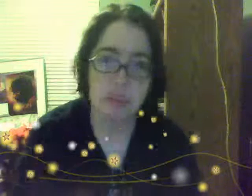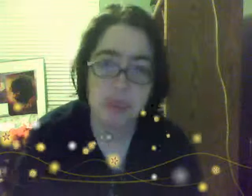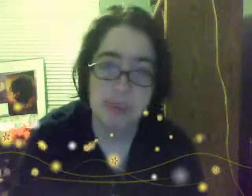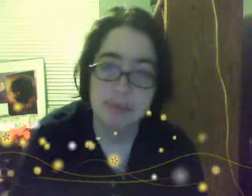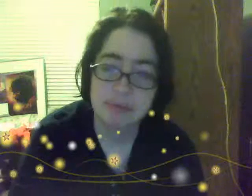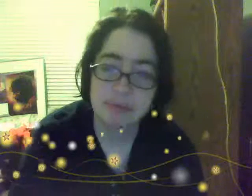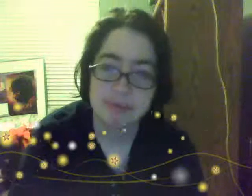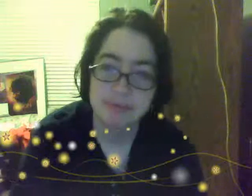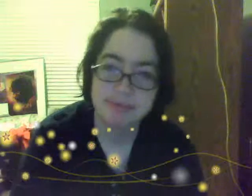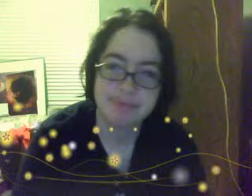episode.